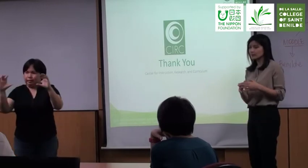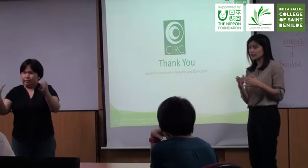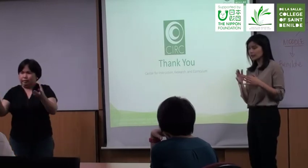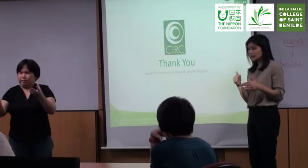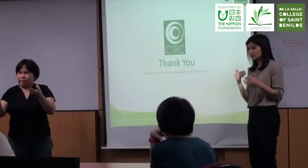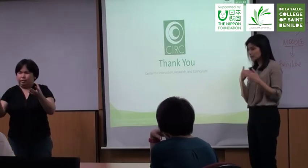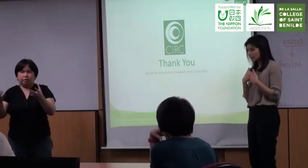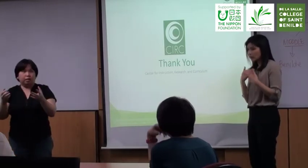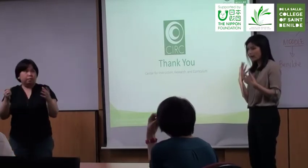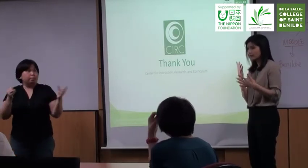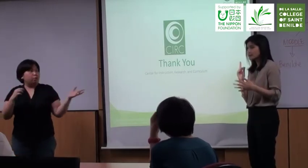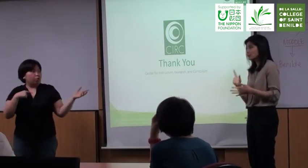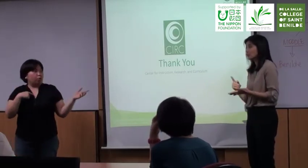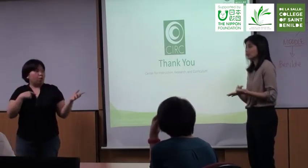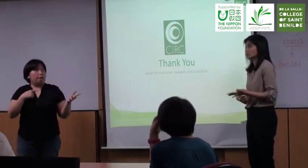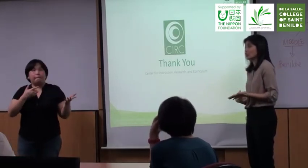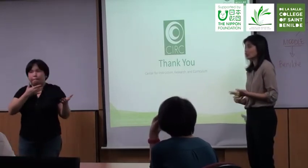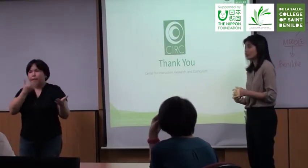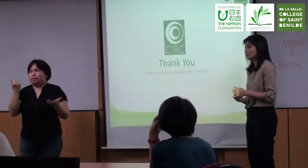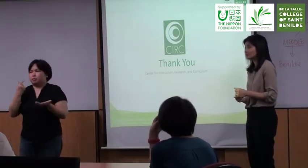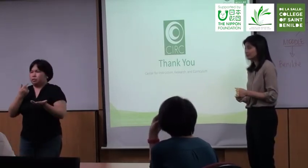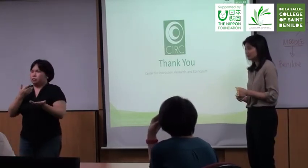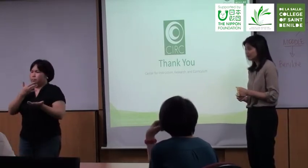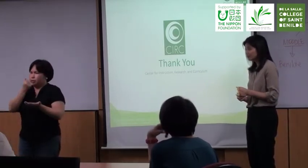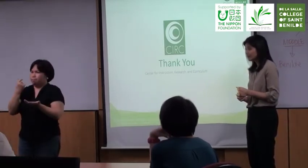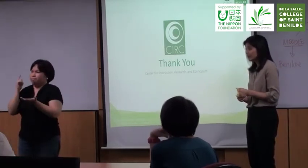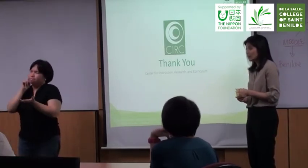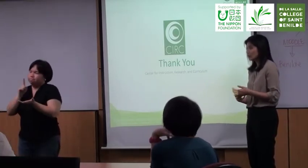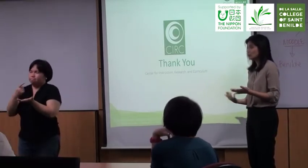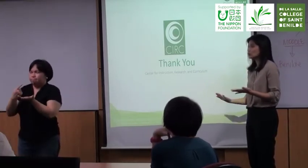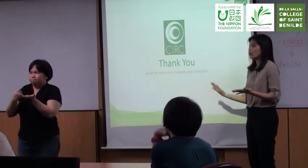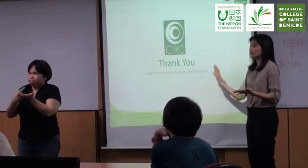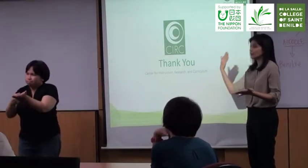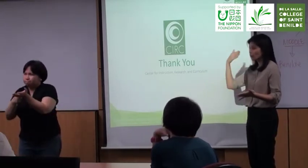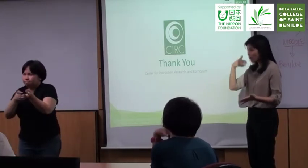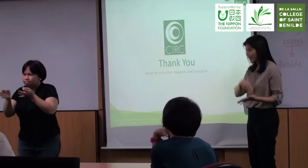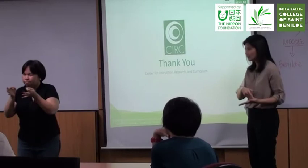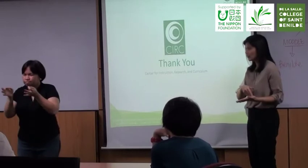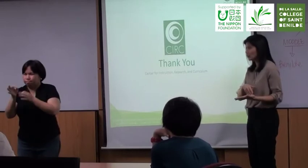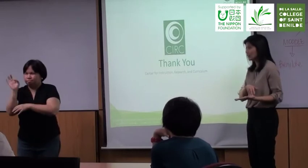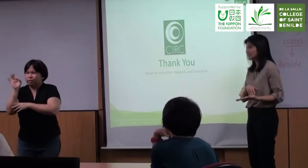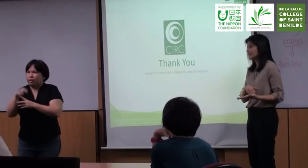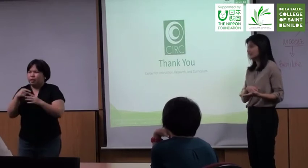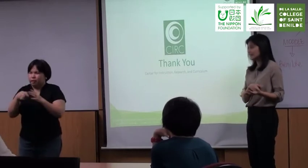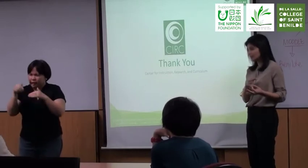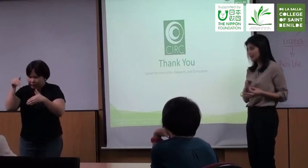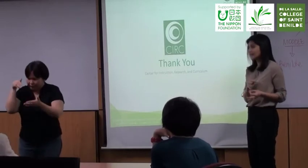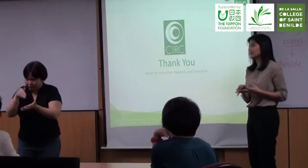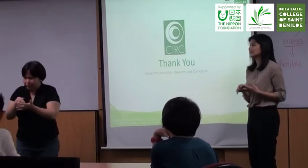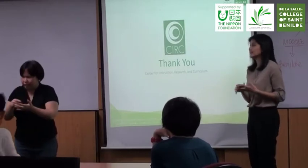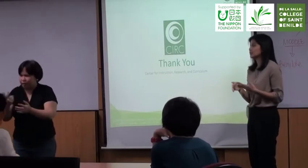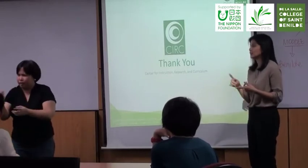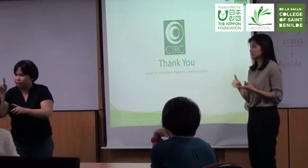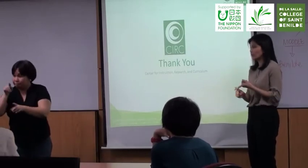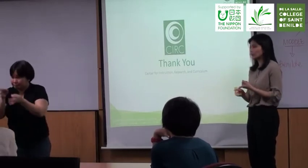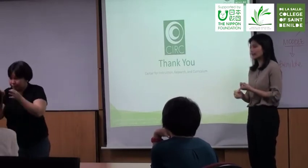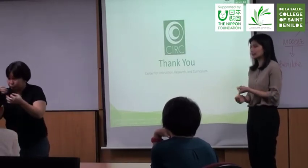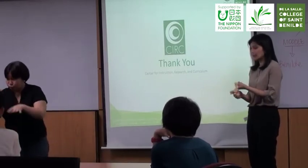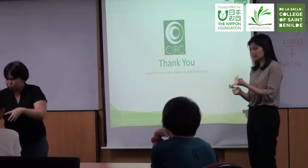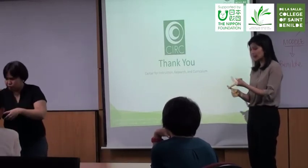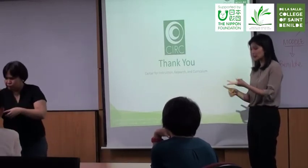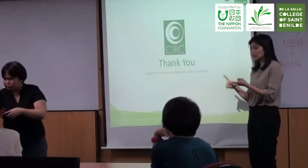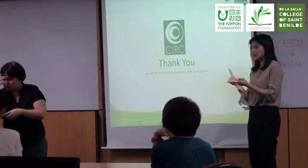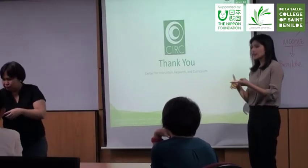it helps me to have a smooth discussion. We don't always go back to the word and explain it. So that's